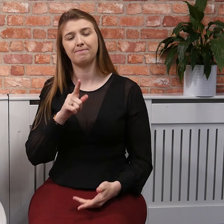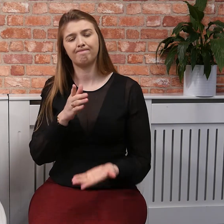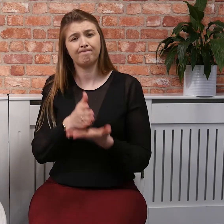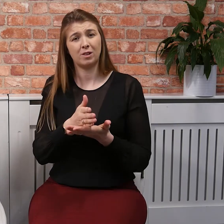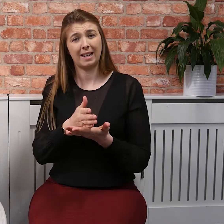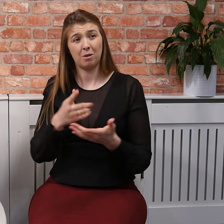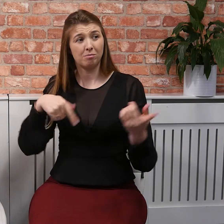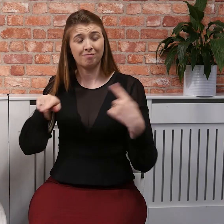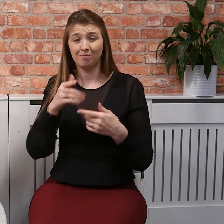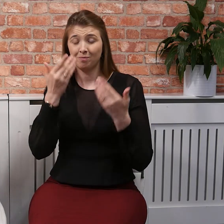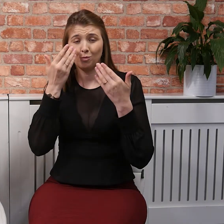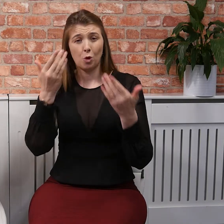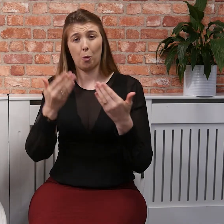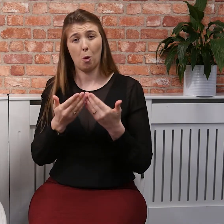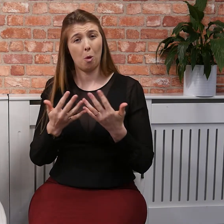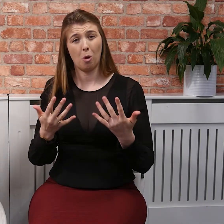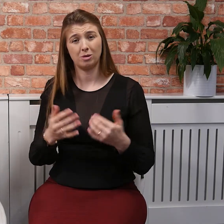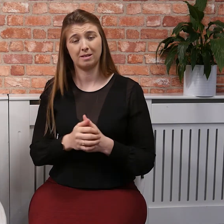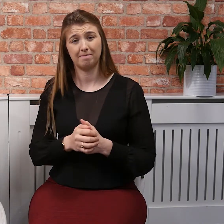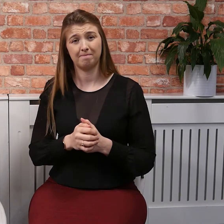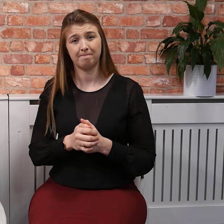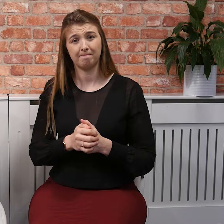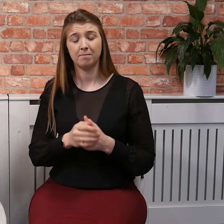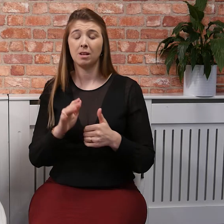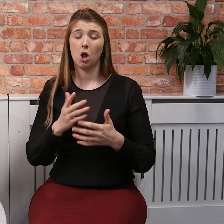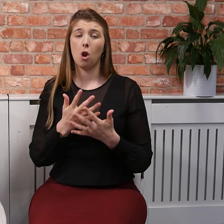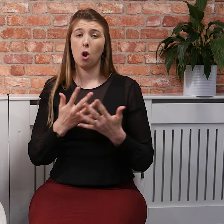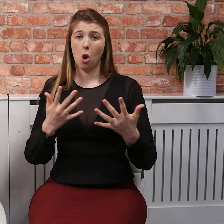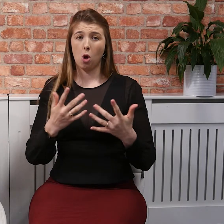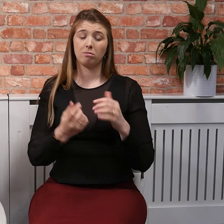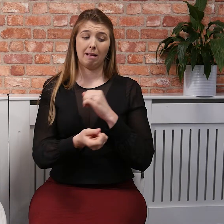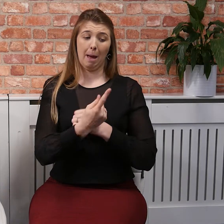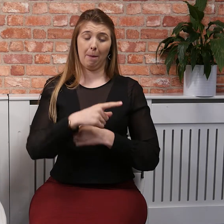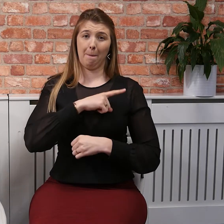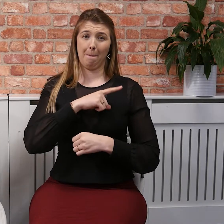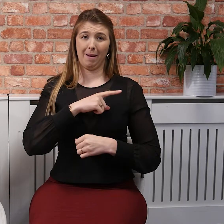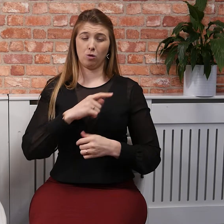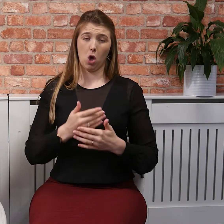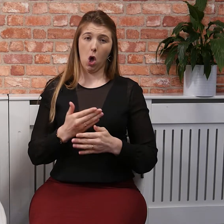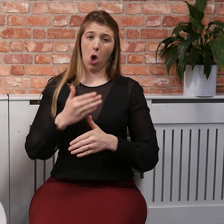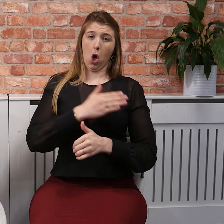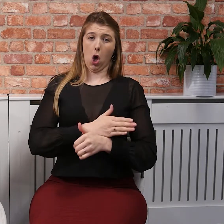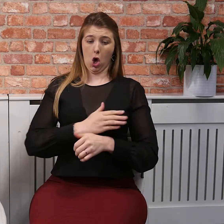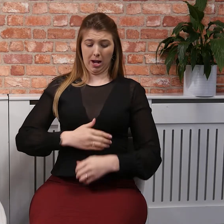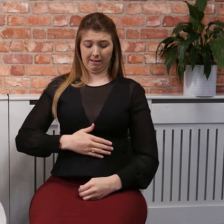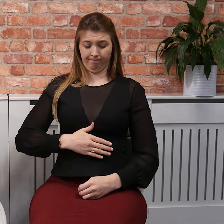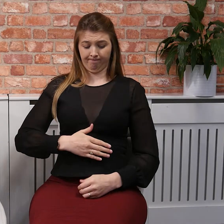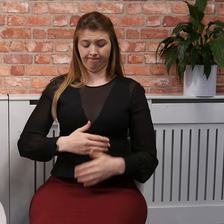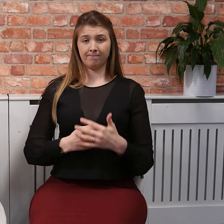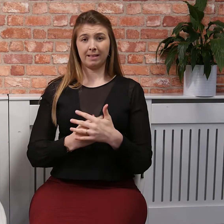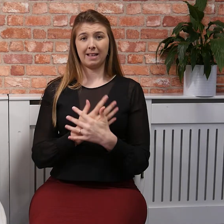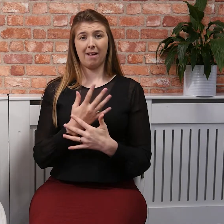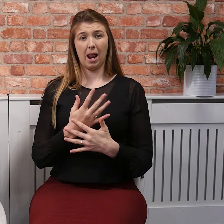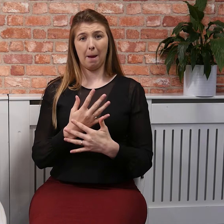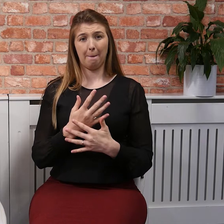most of them happen because something has gone wrong in the very early development of the pregnancy. And that tends